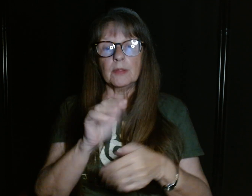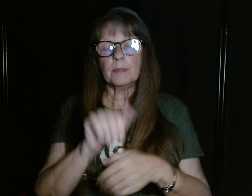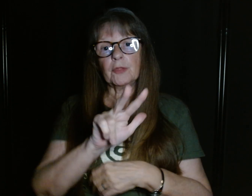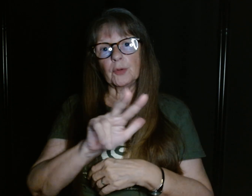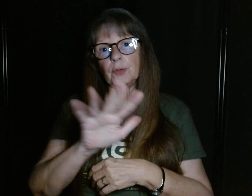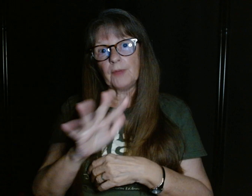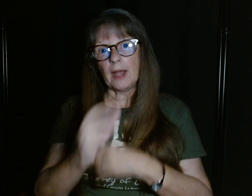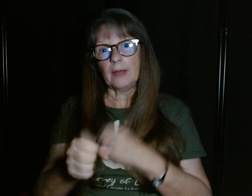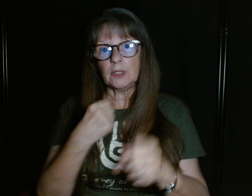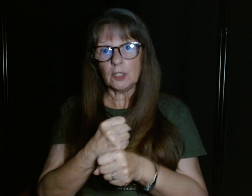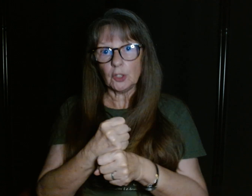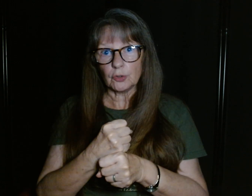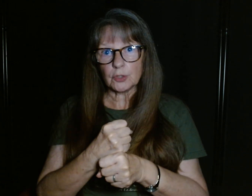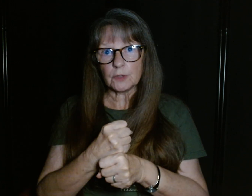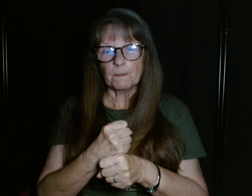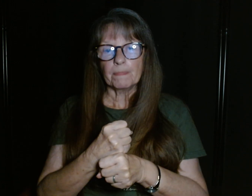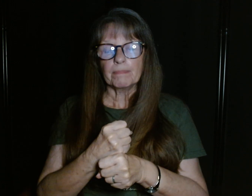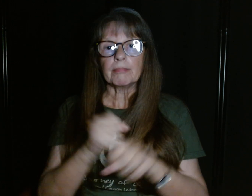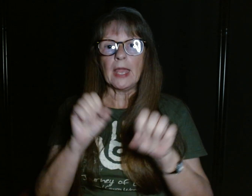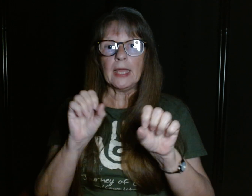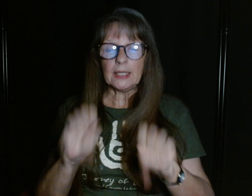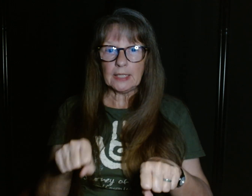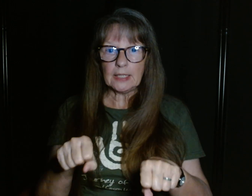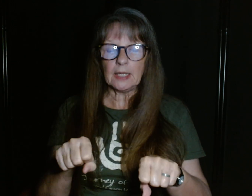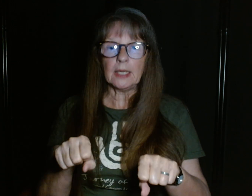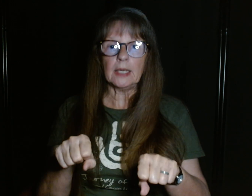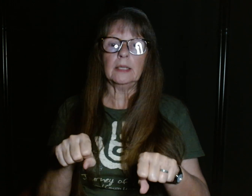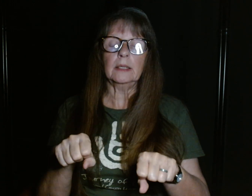be 35 years. And he can,